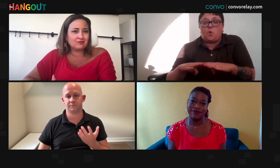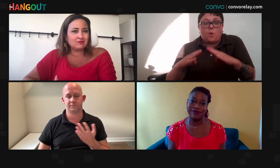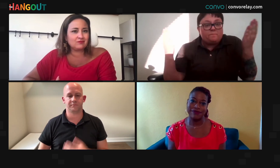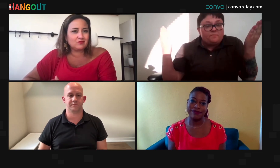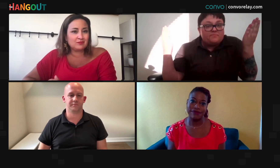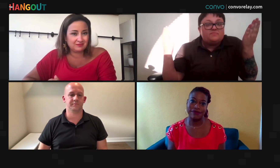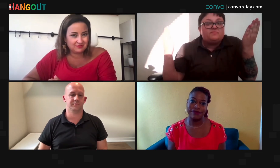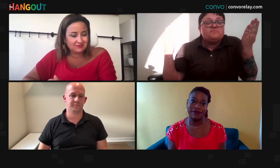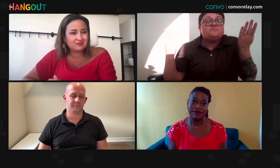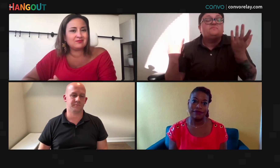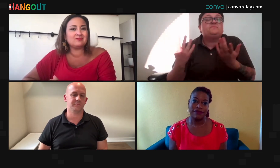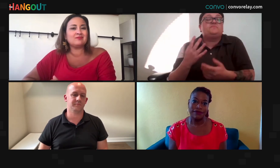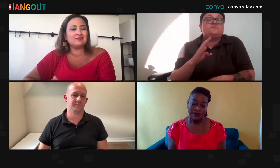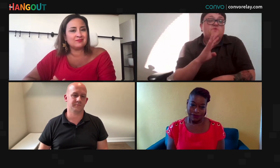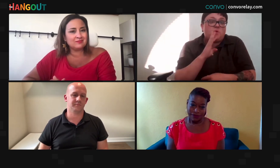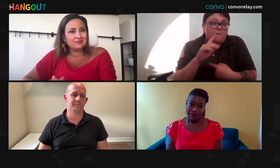deaf communities? This is Leesa.